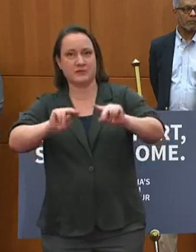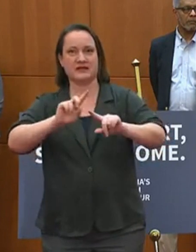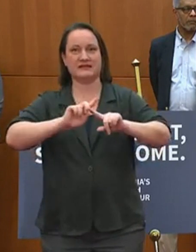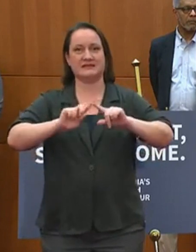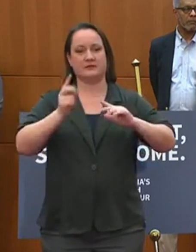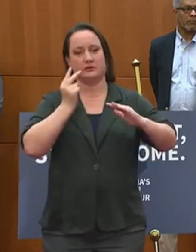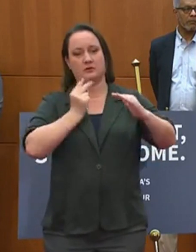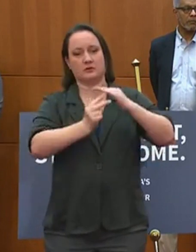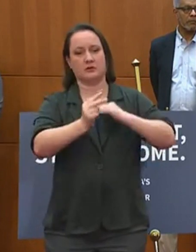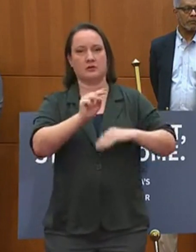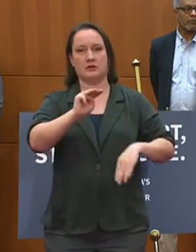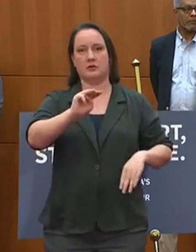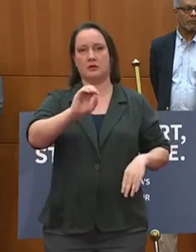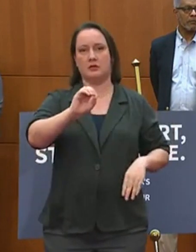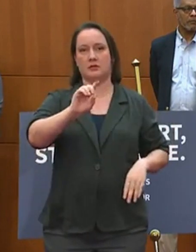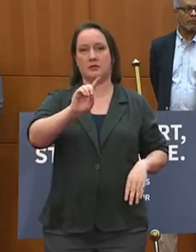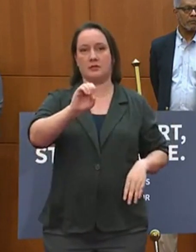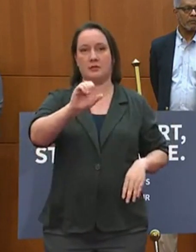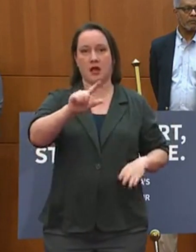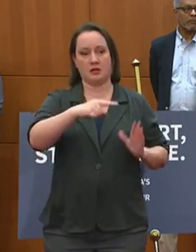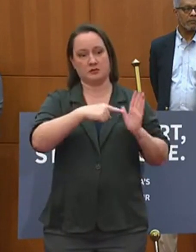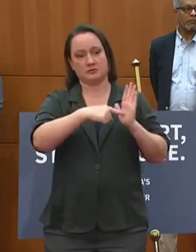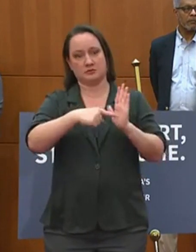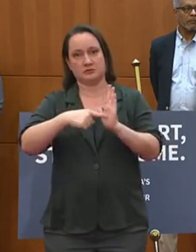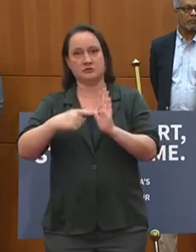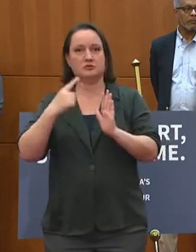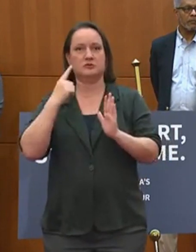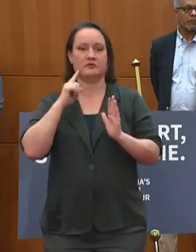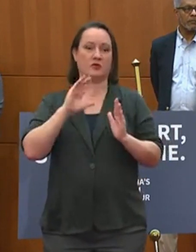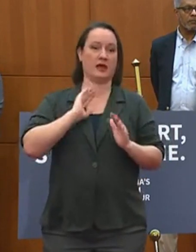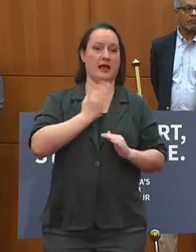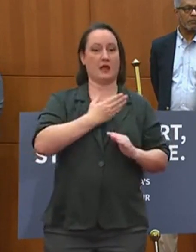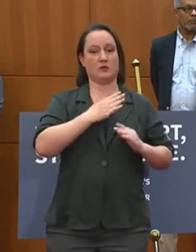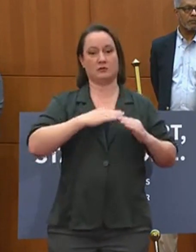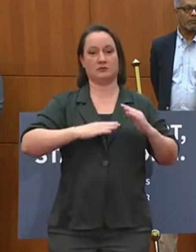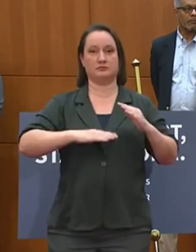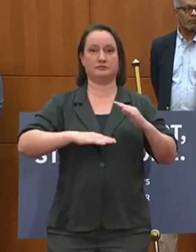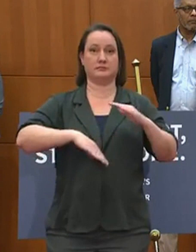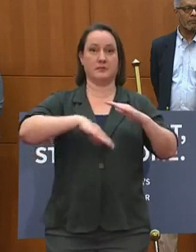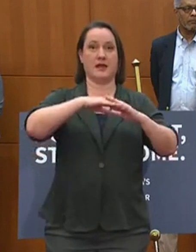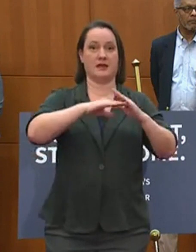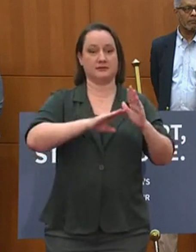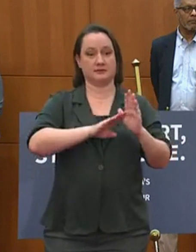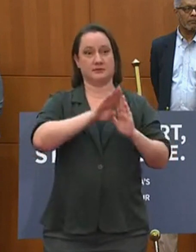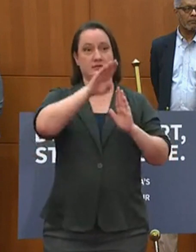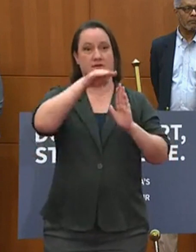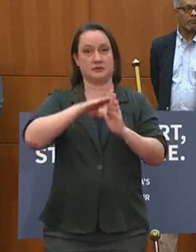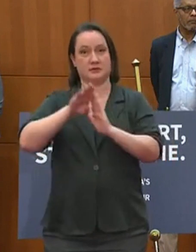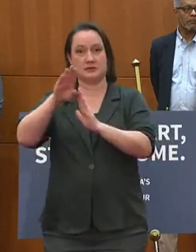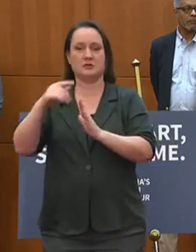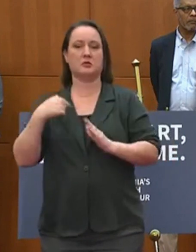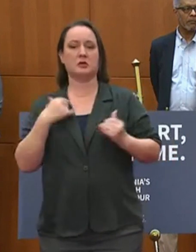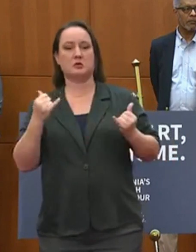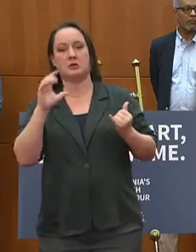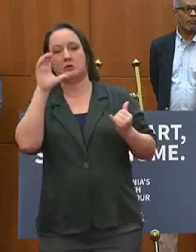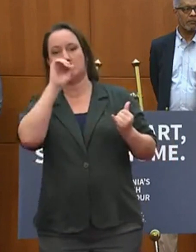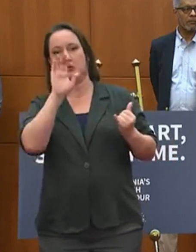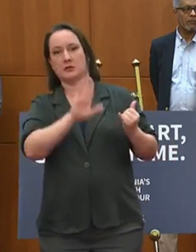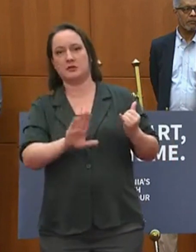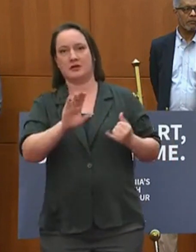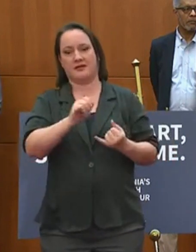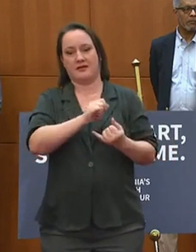about when Virginia's cases will surge, we currently expect that will be sometime between late